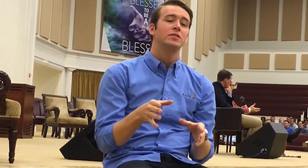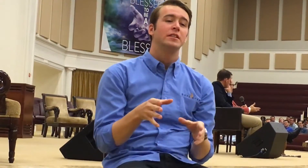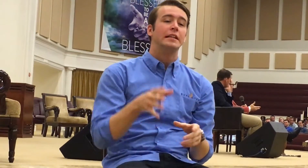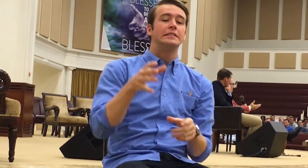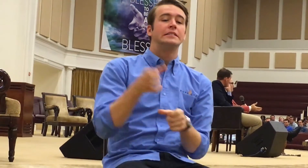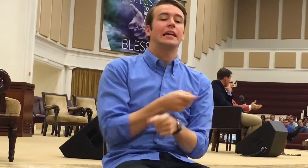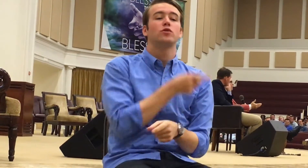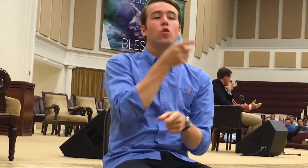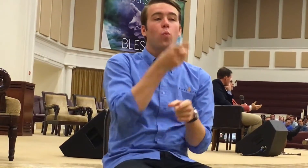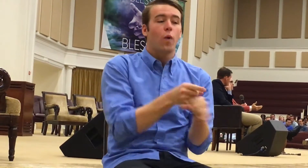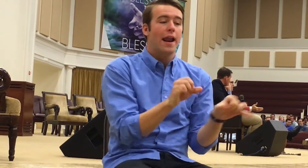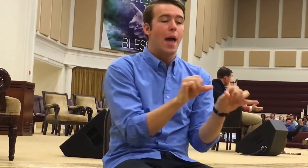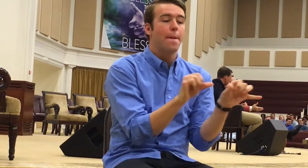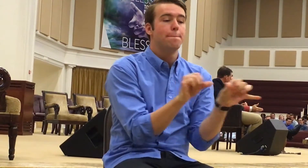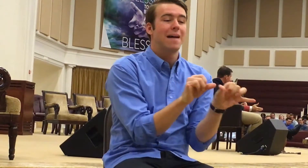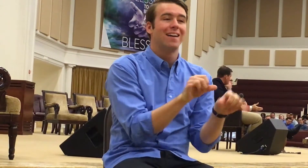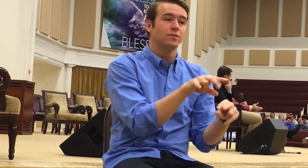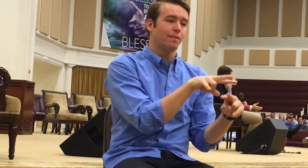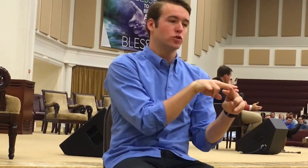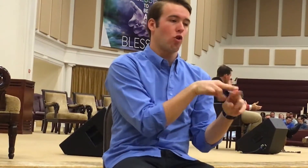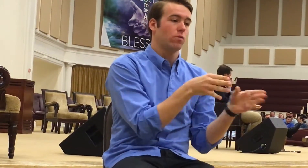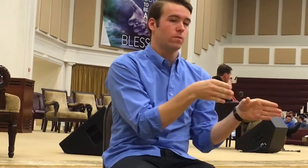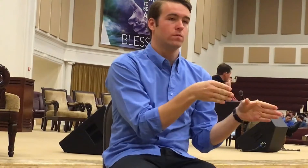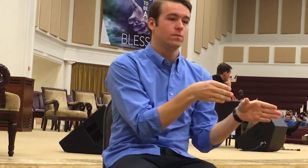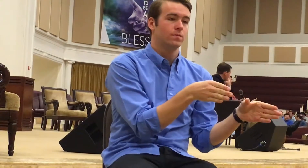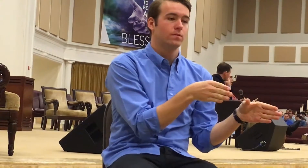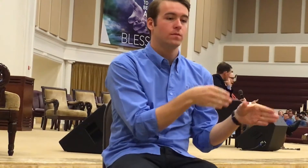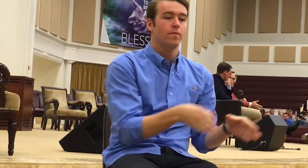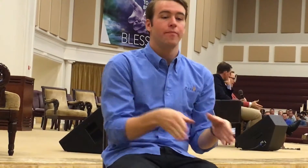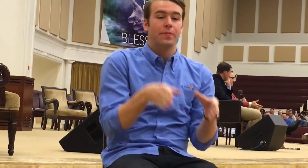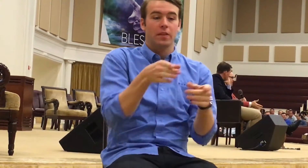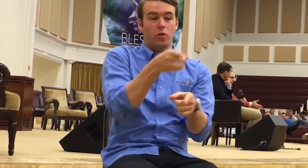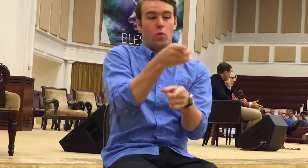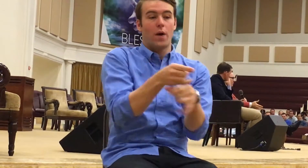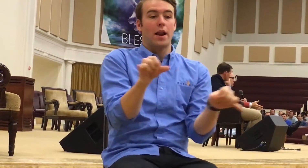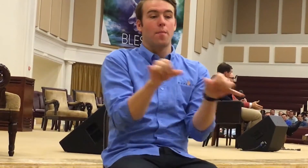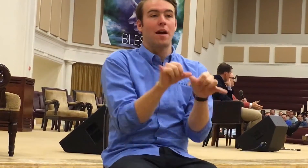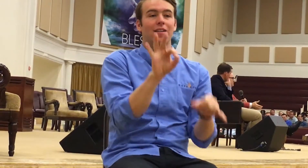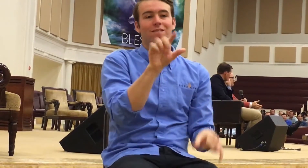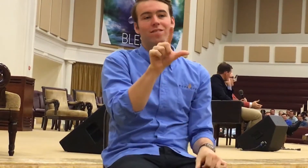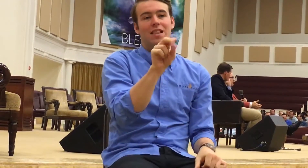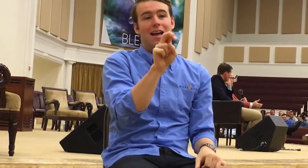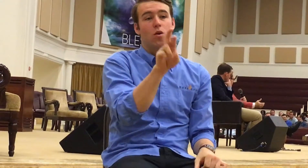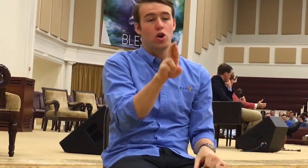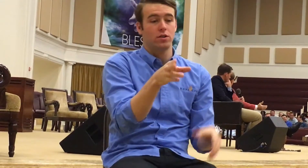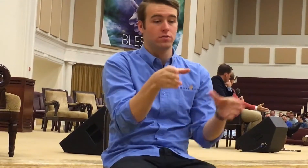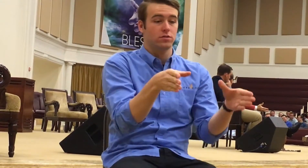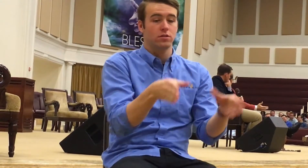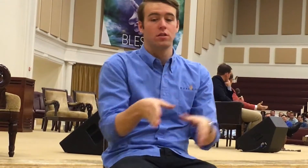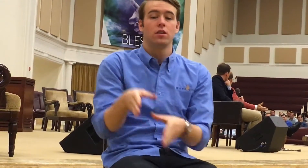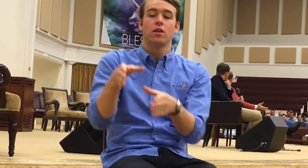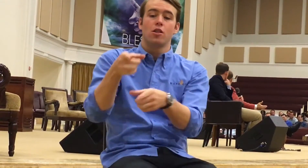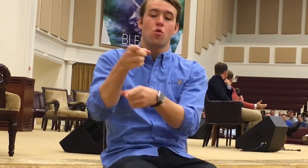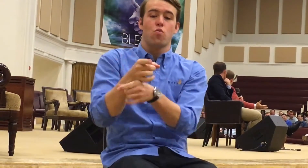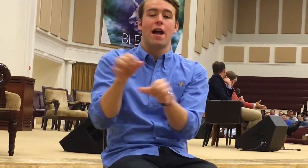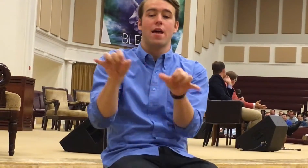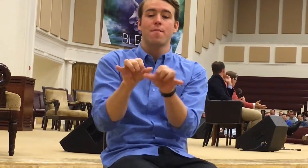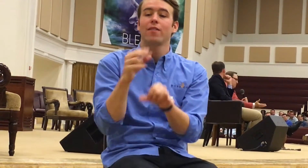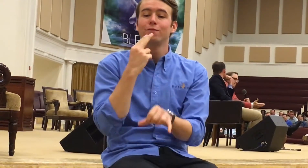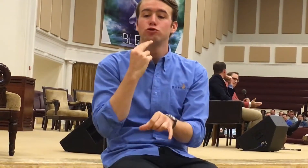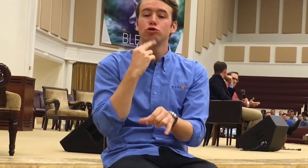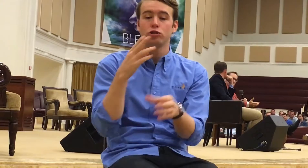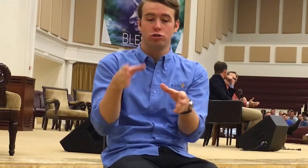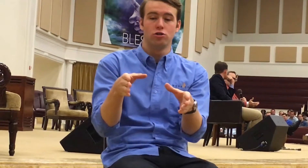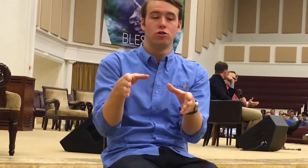takes the right amount of salt and the right amount of flour and the right amount of